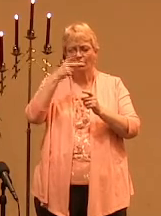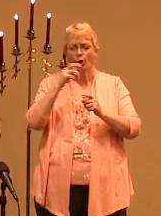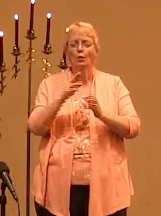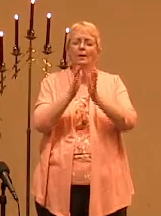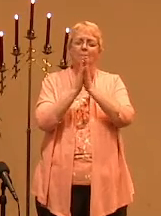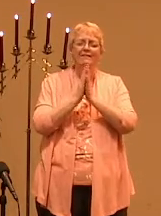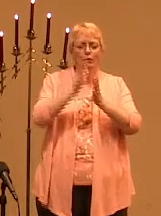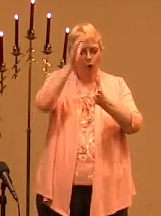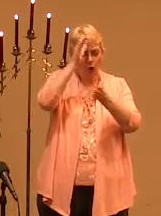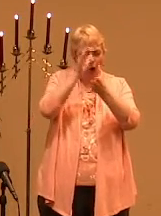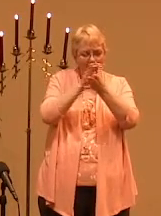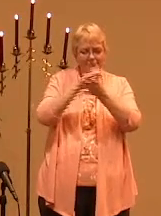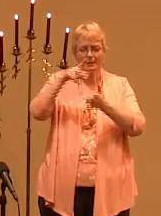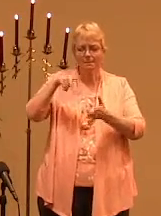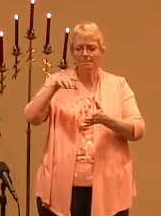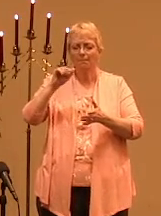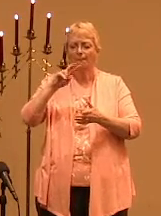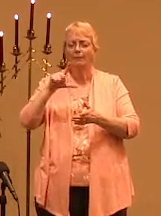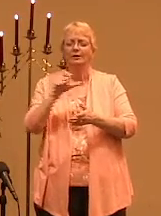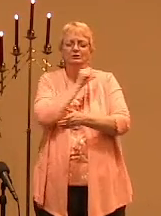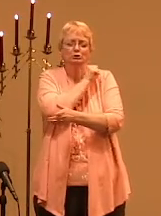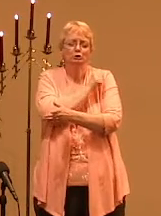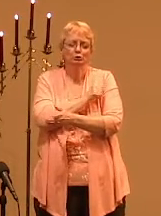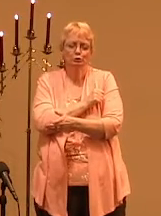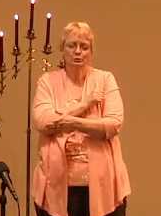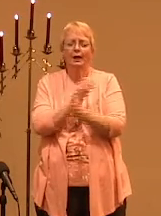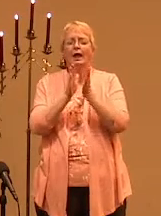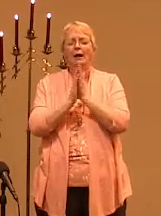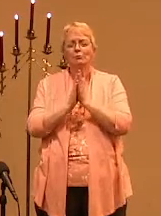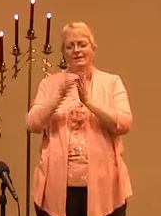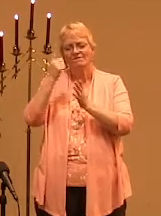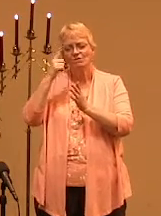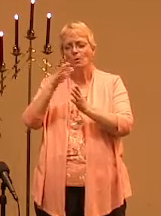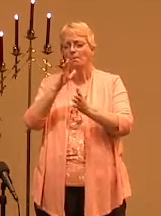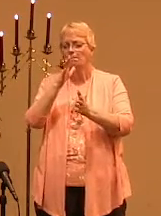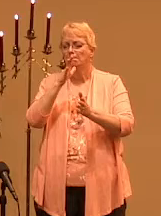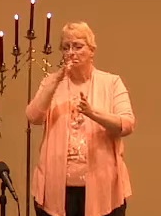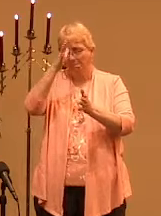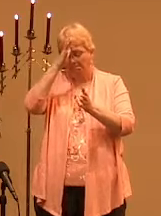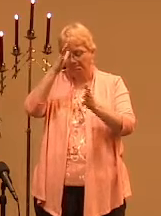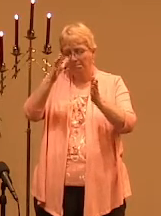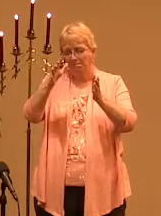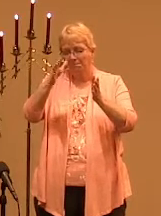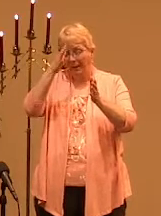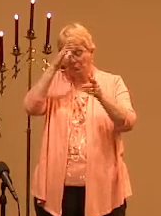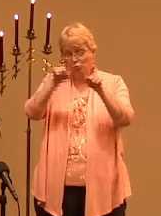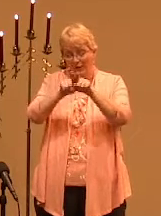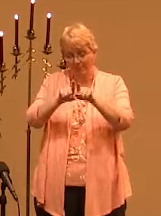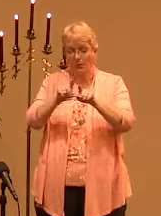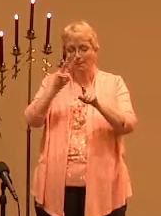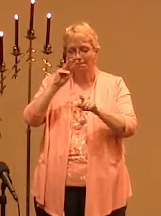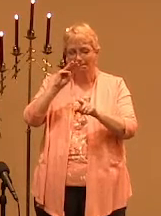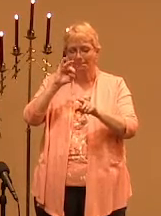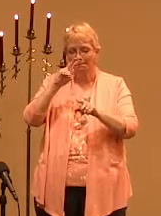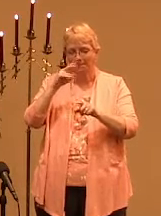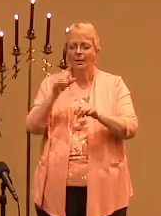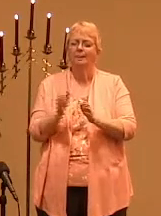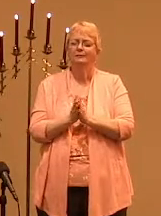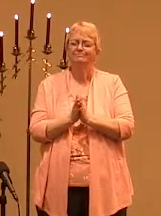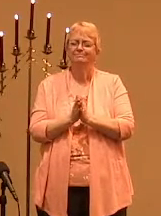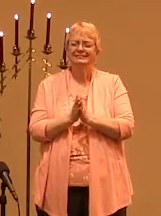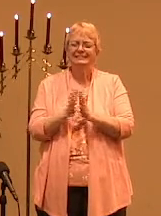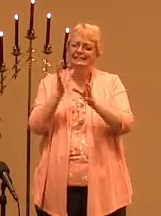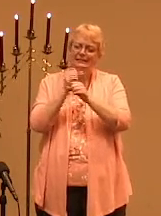Paul Young's healing from rotator cuff surgery. And I pray for my brother Michael this morning. After just getting this news, I know that